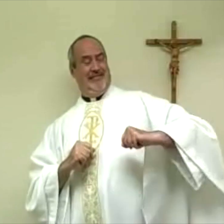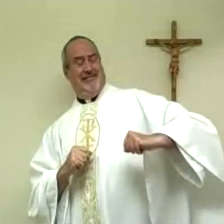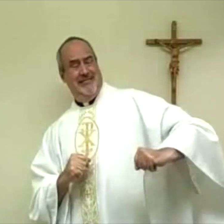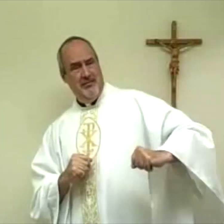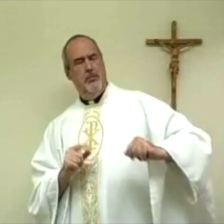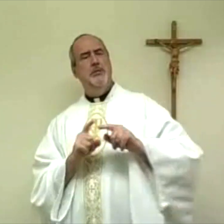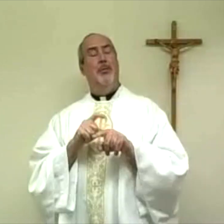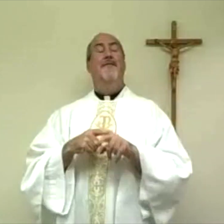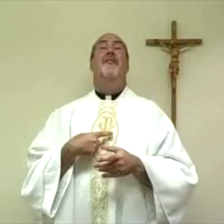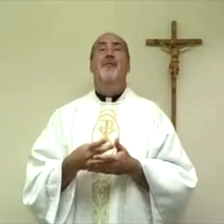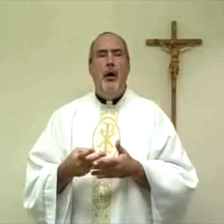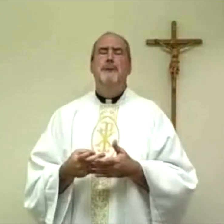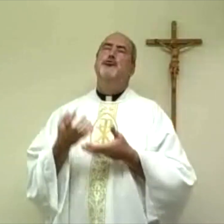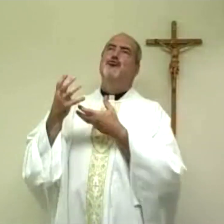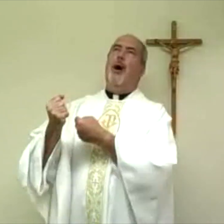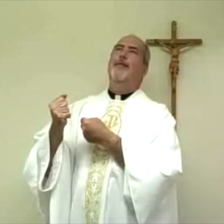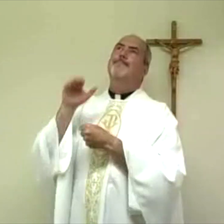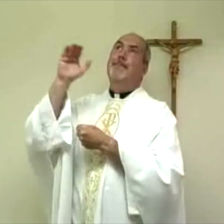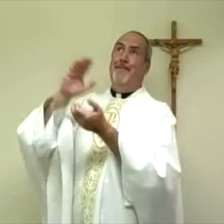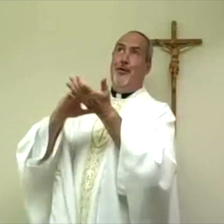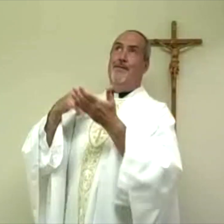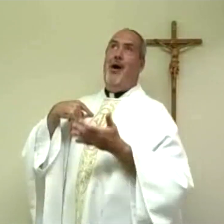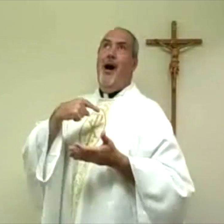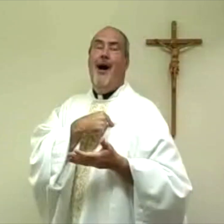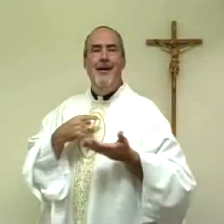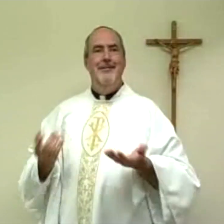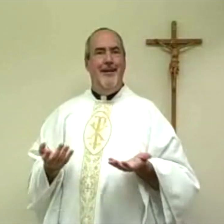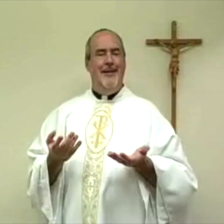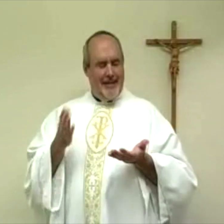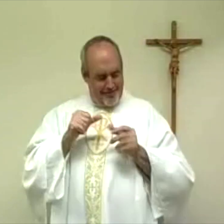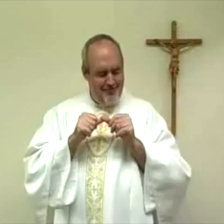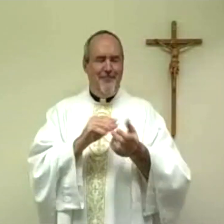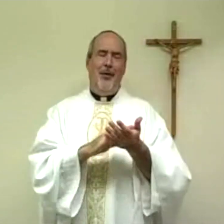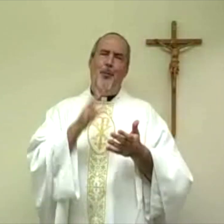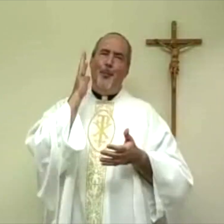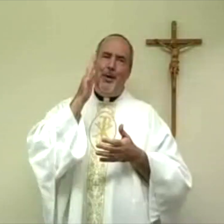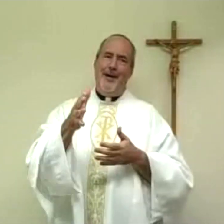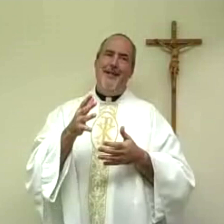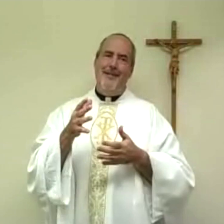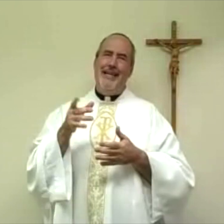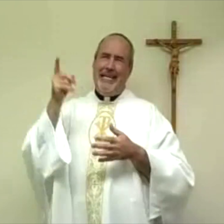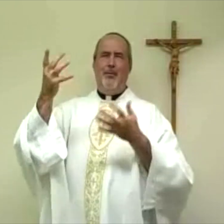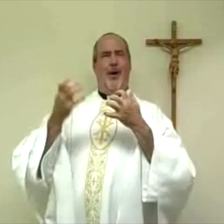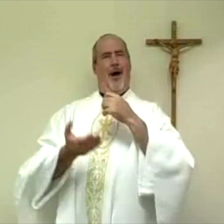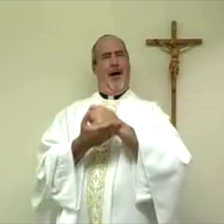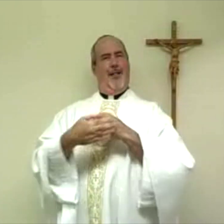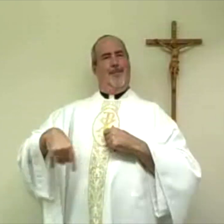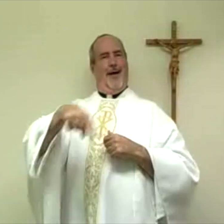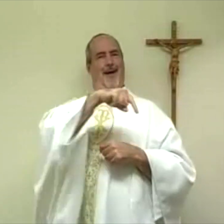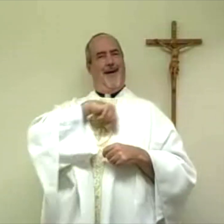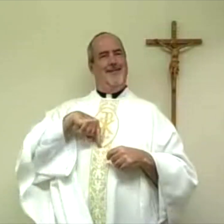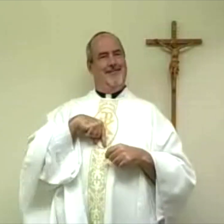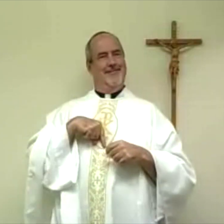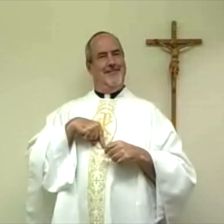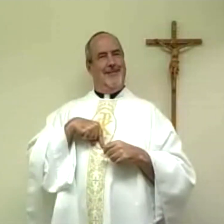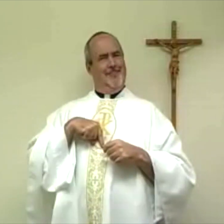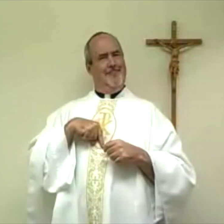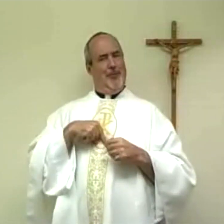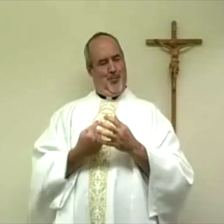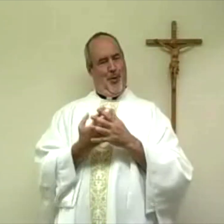have to continue to resist that temptation. And if we fail, trust that God forgives us, because He will forgive us. He wants to help